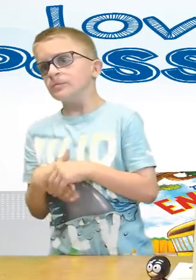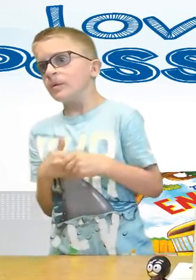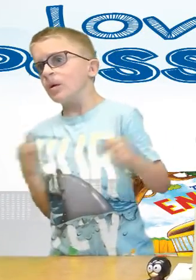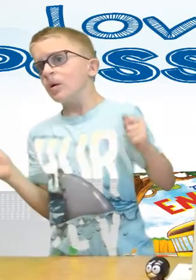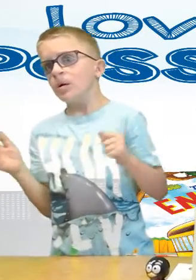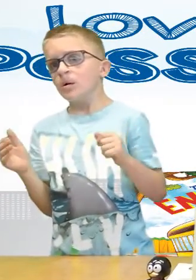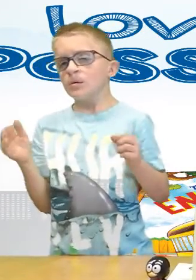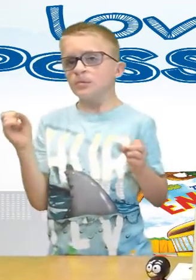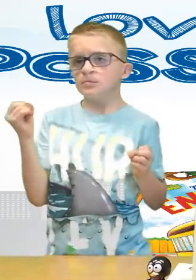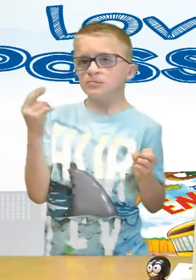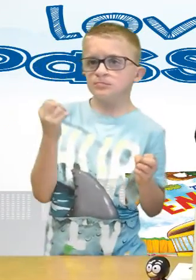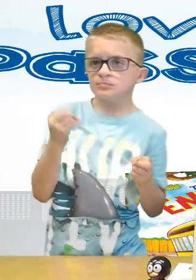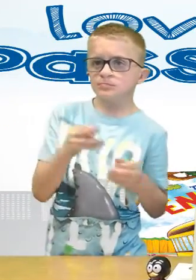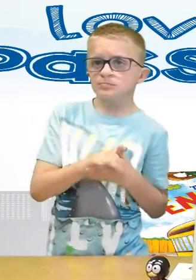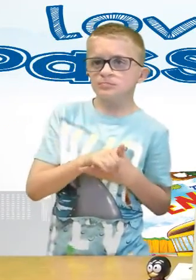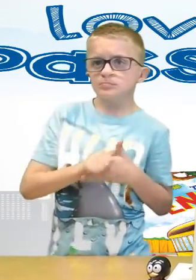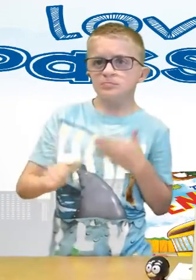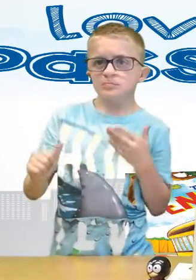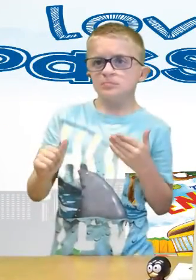Go Eagles!